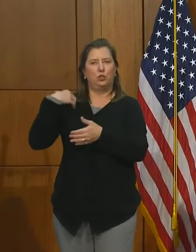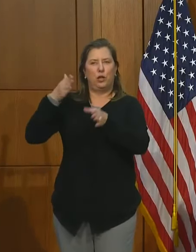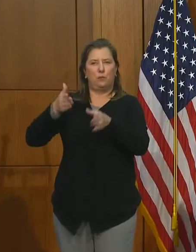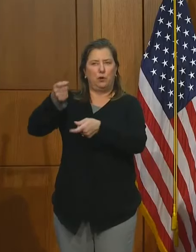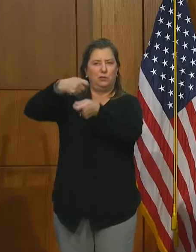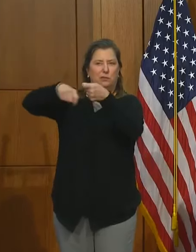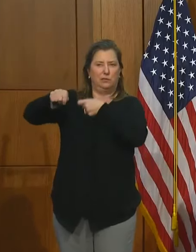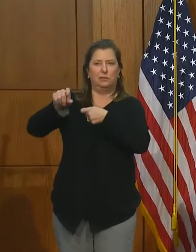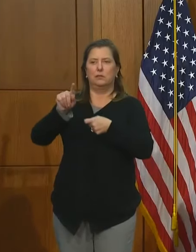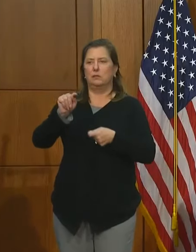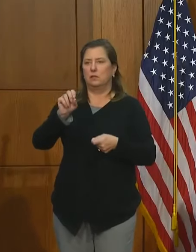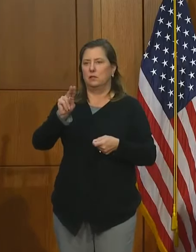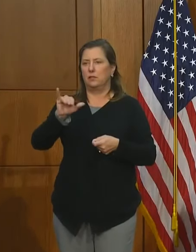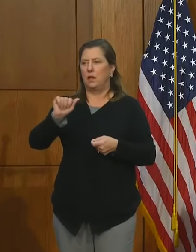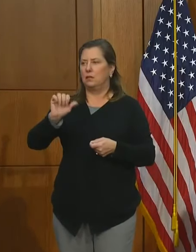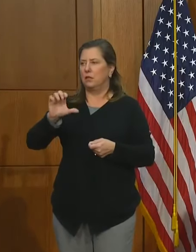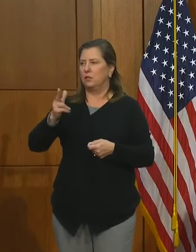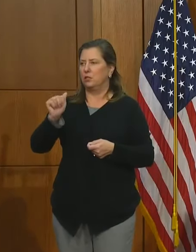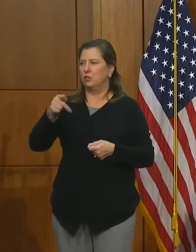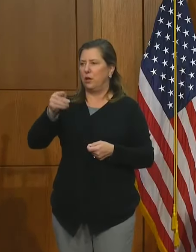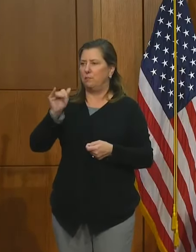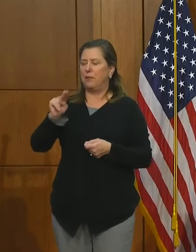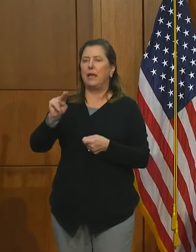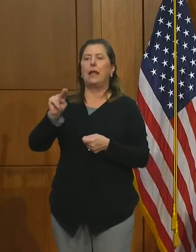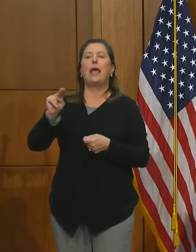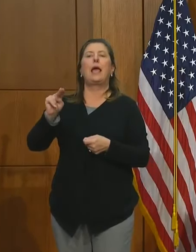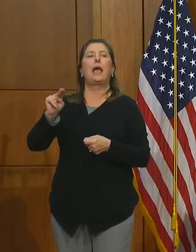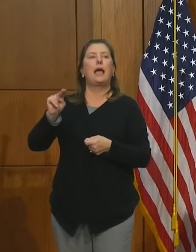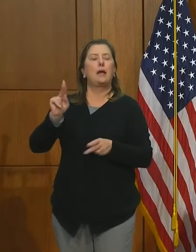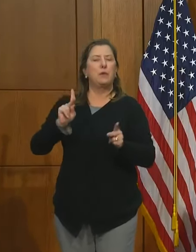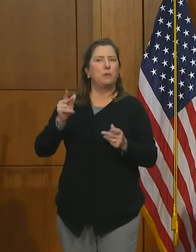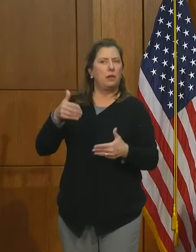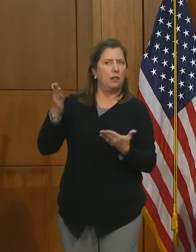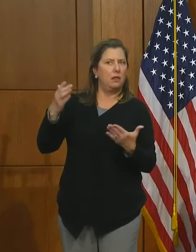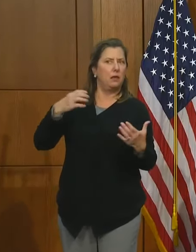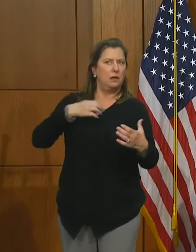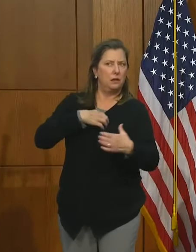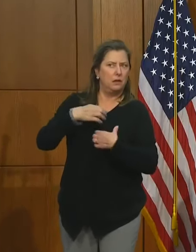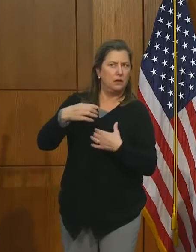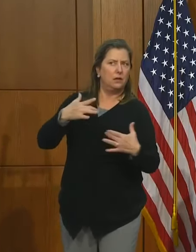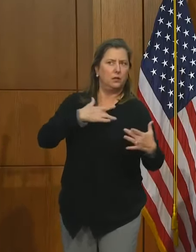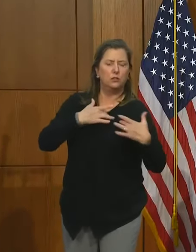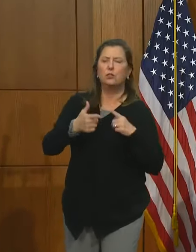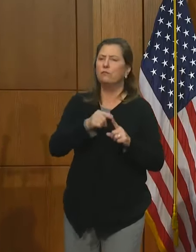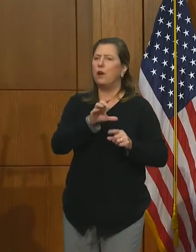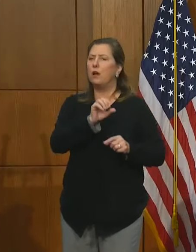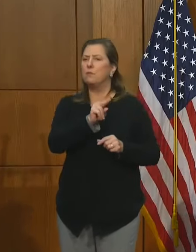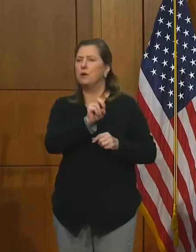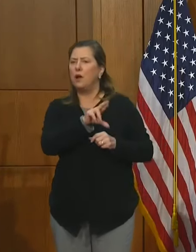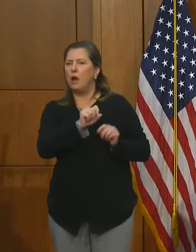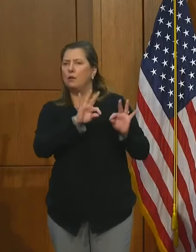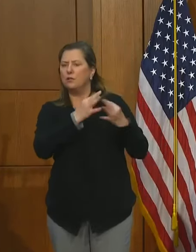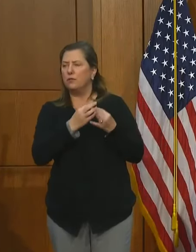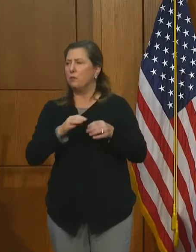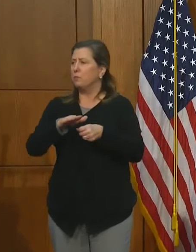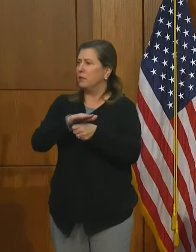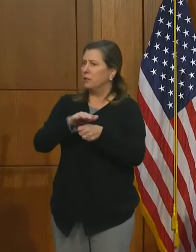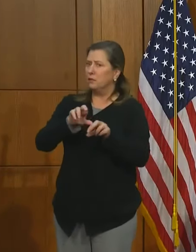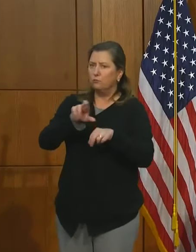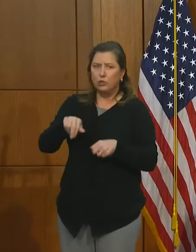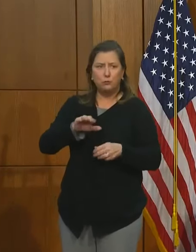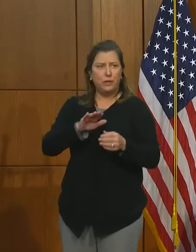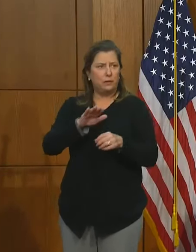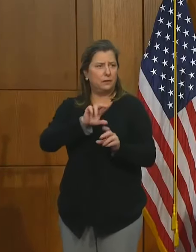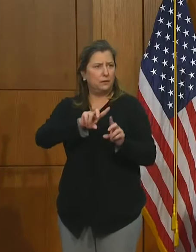and there have been a number of concerns raised by the Connors family, by the Richmond Police Department, by the local